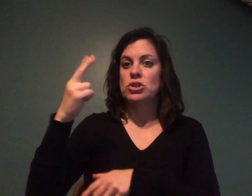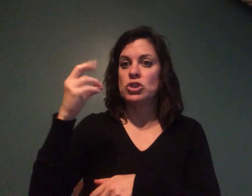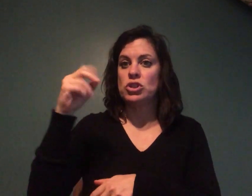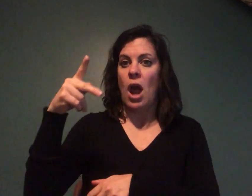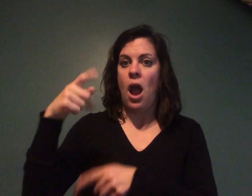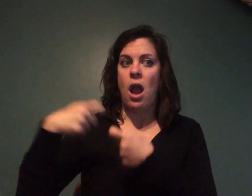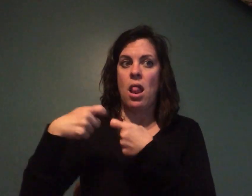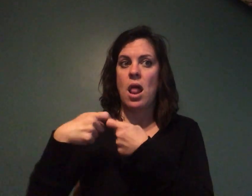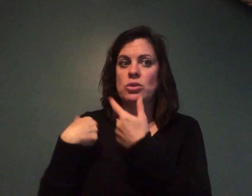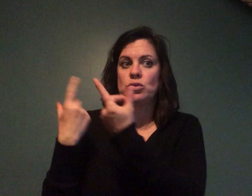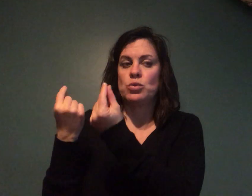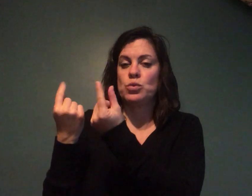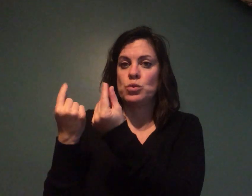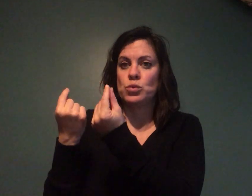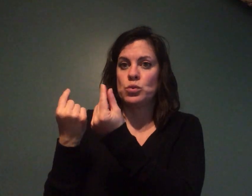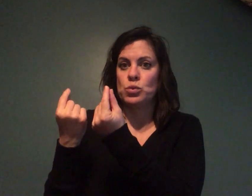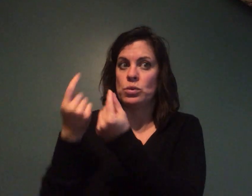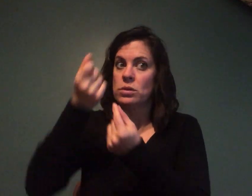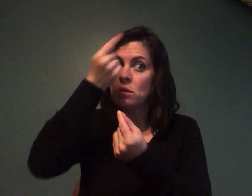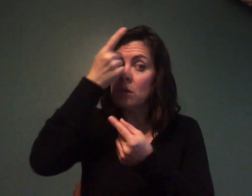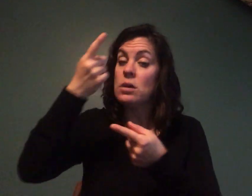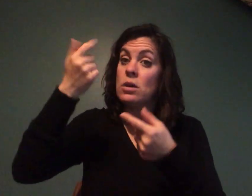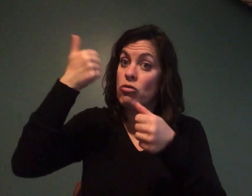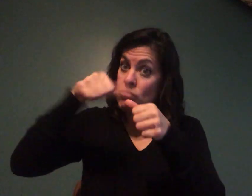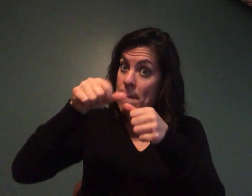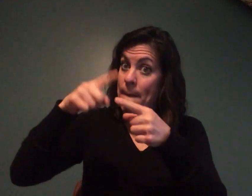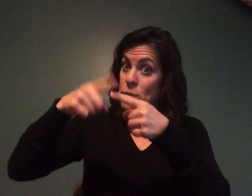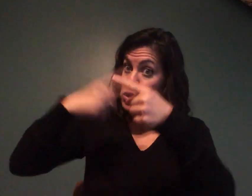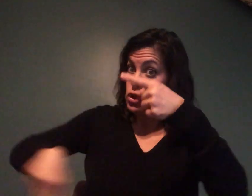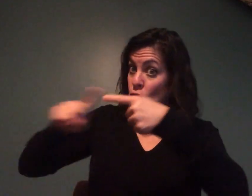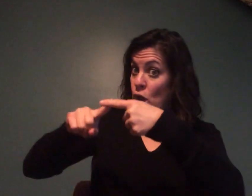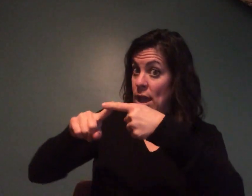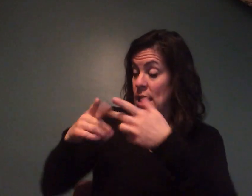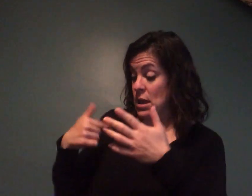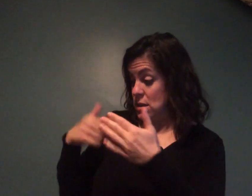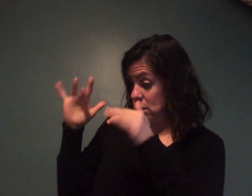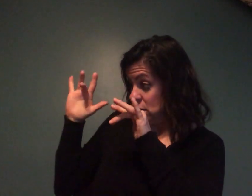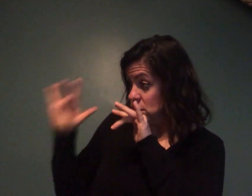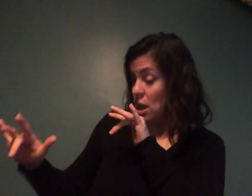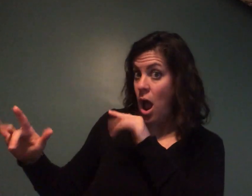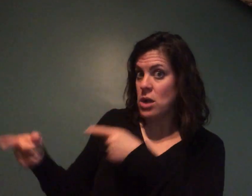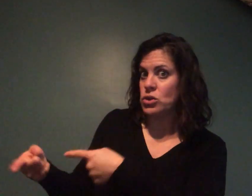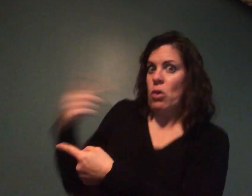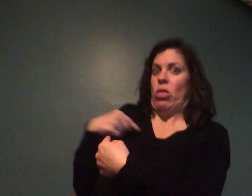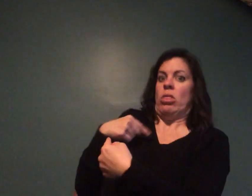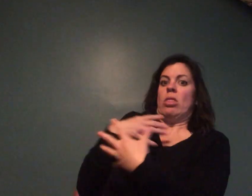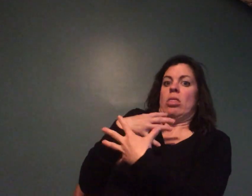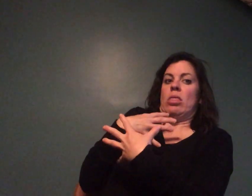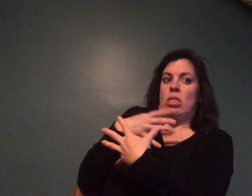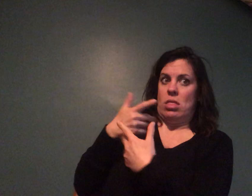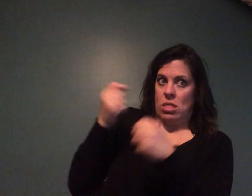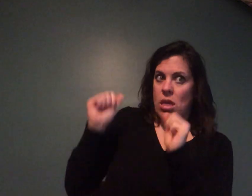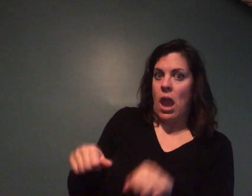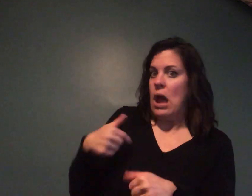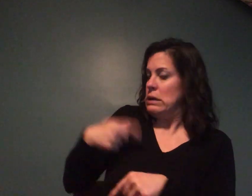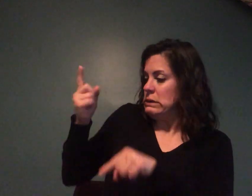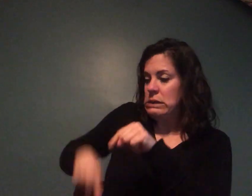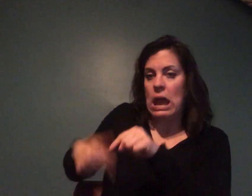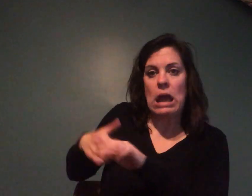disconnect the circuit, don't try to separate the victim. Don't touch them. All right, if you touch the person, you become electrocuted. Well, if the person's being